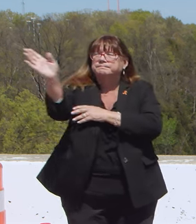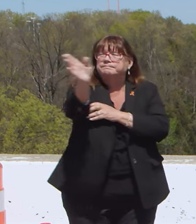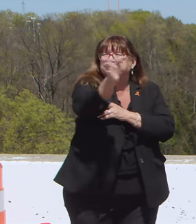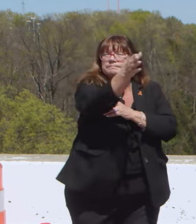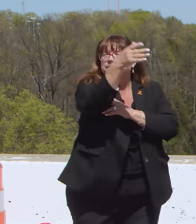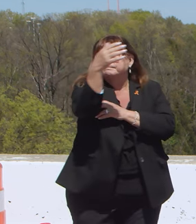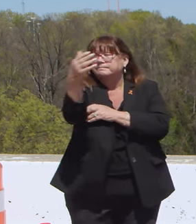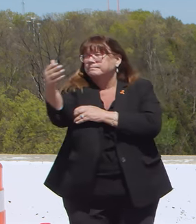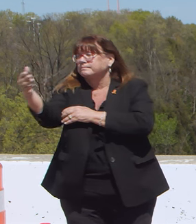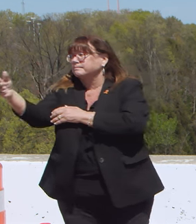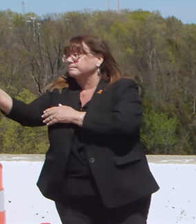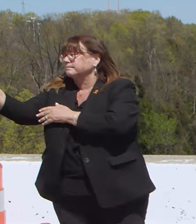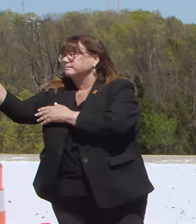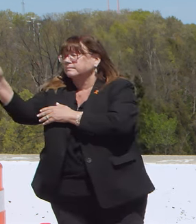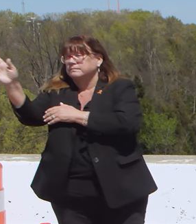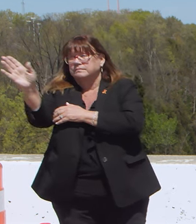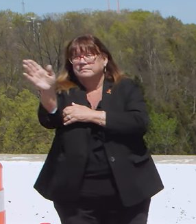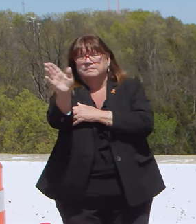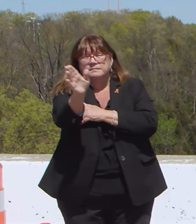so gallantly